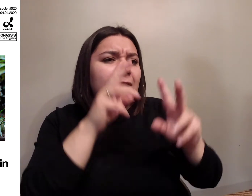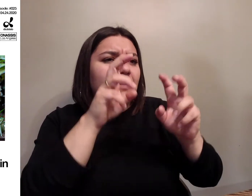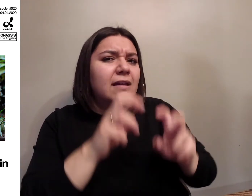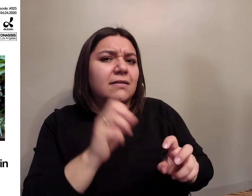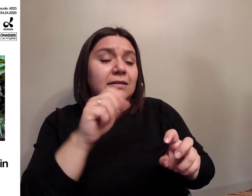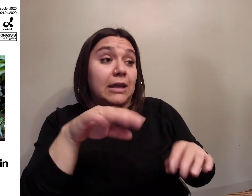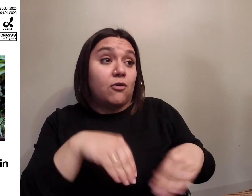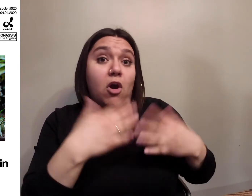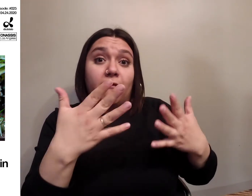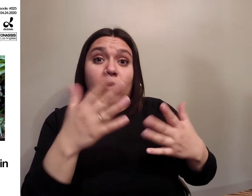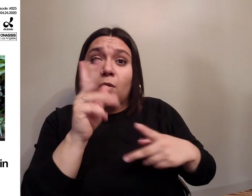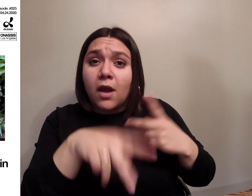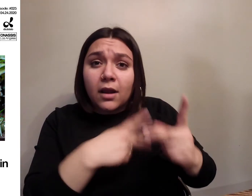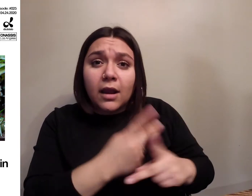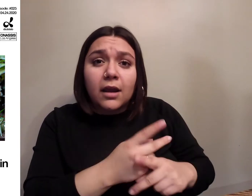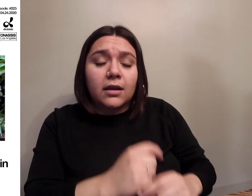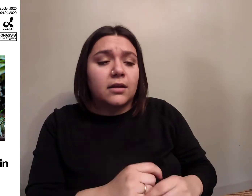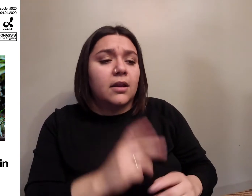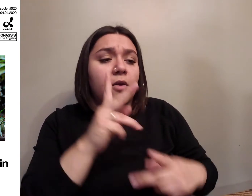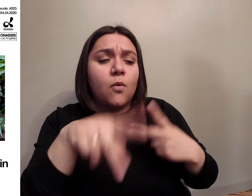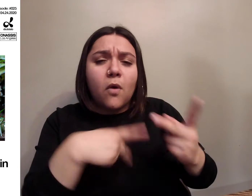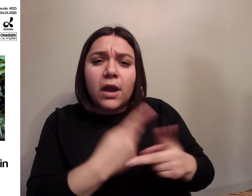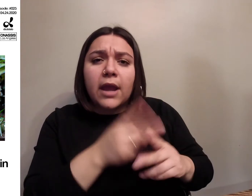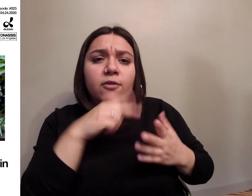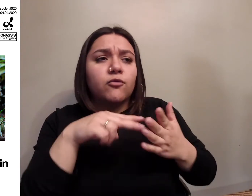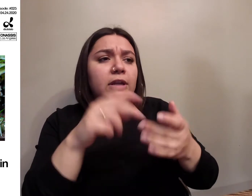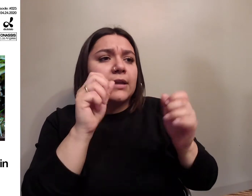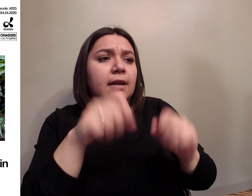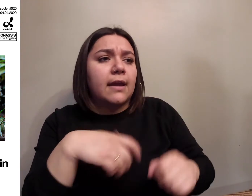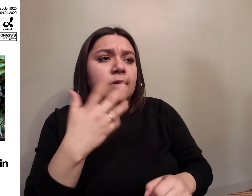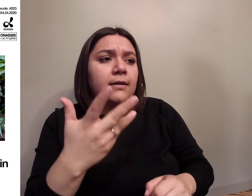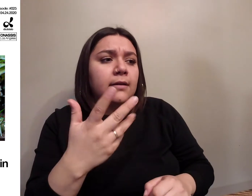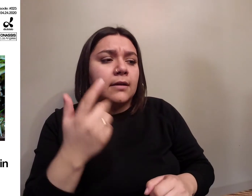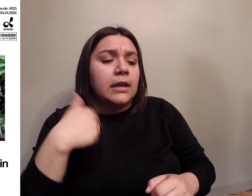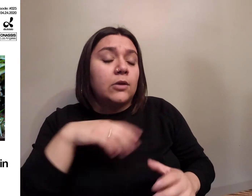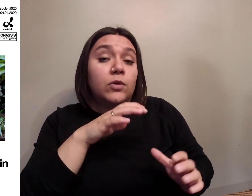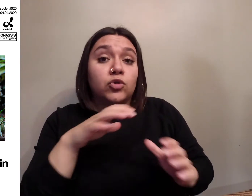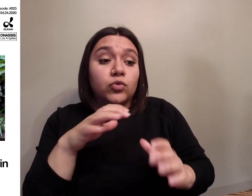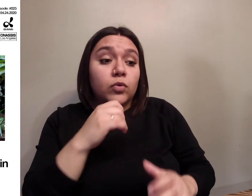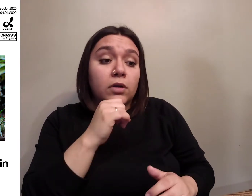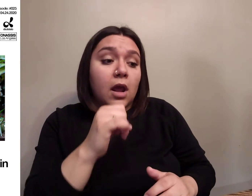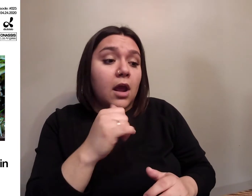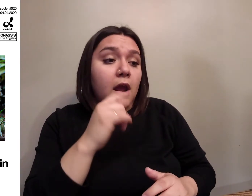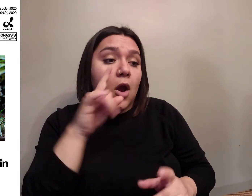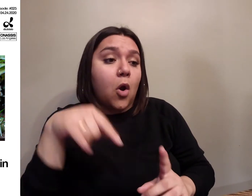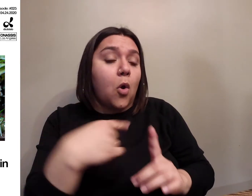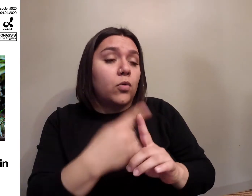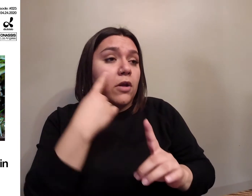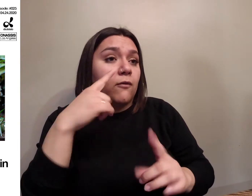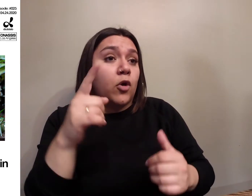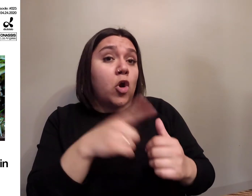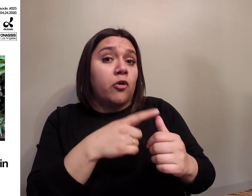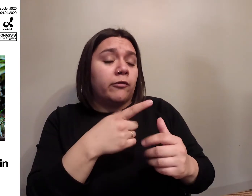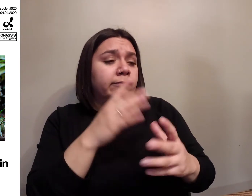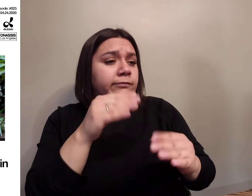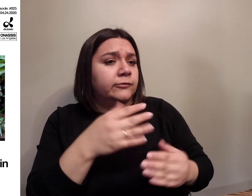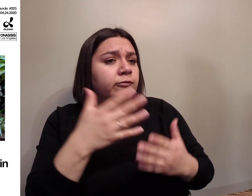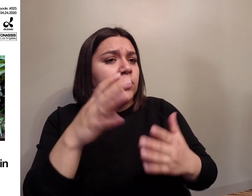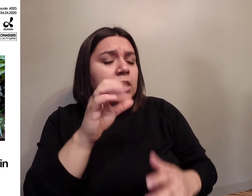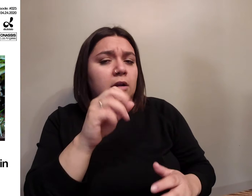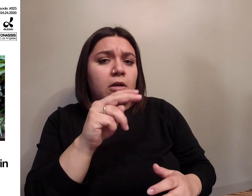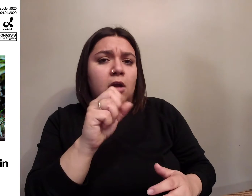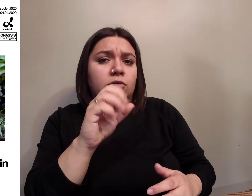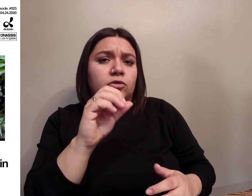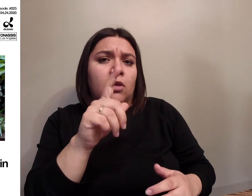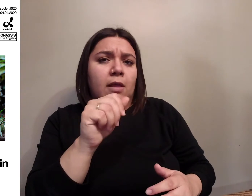moment, what kind of analysis can we offer, and what kind of reading can we do, not